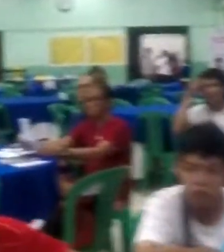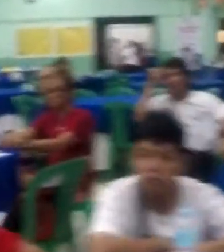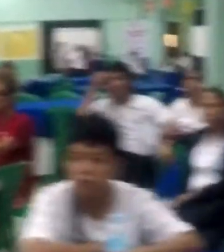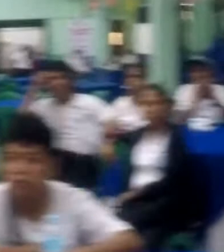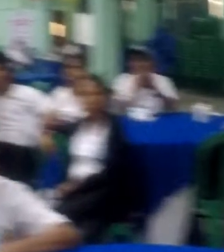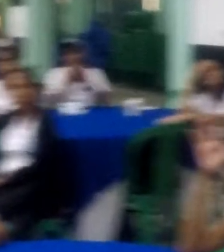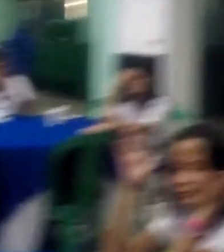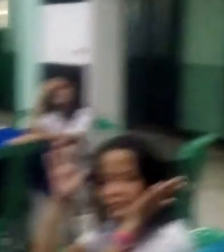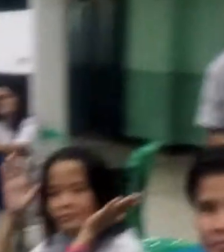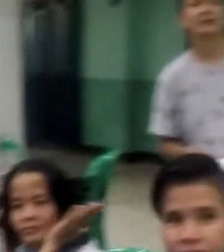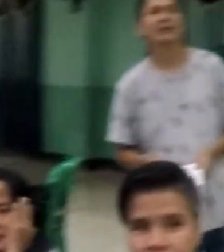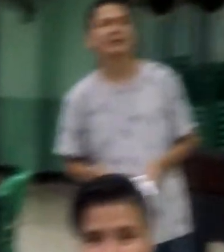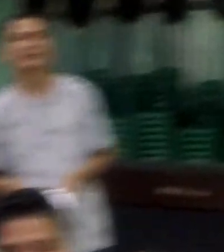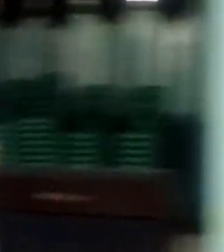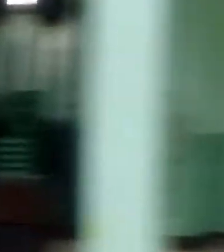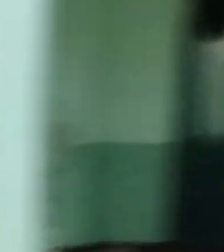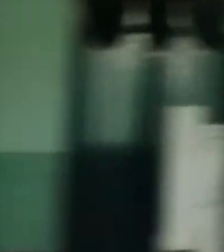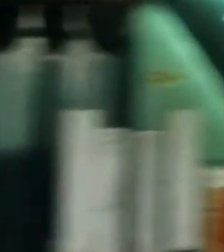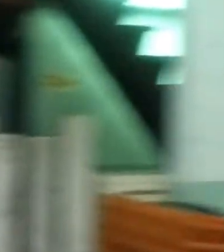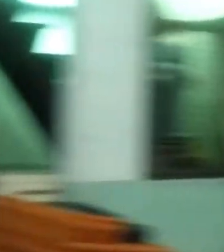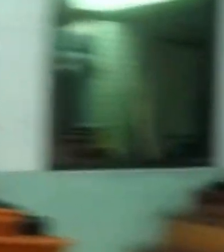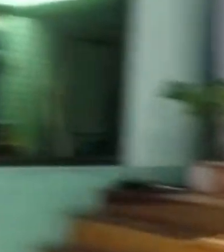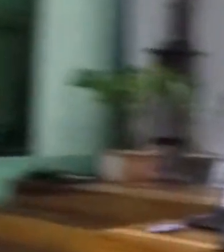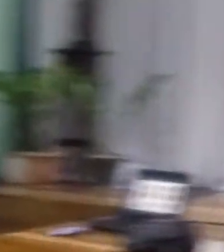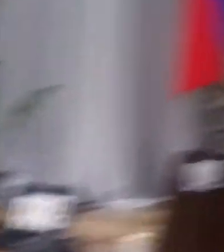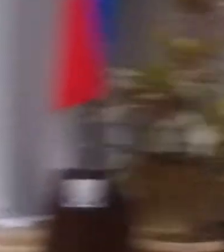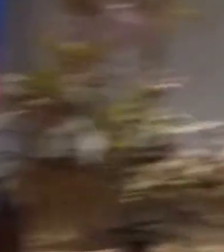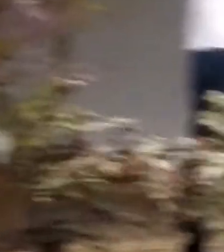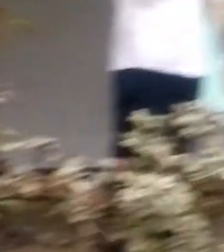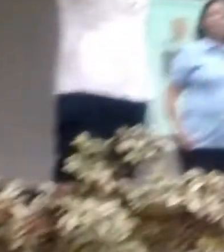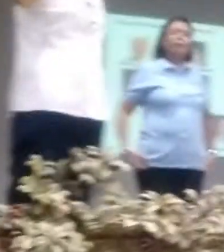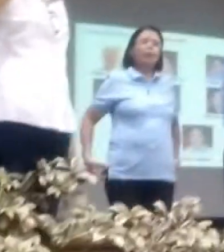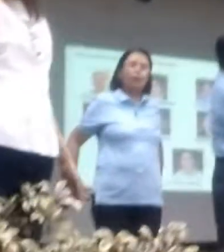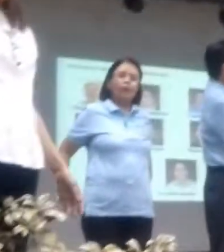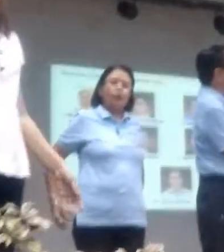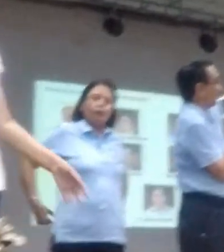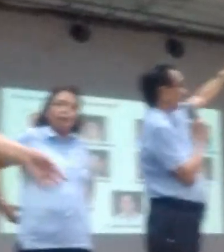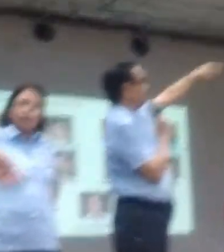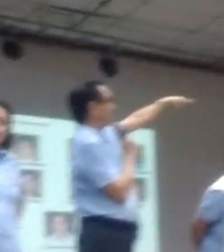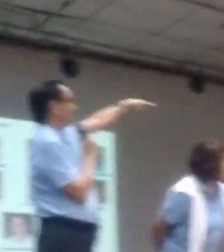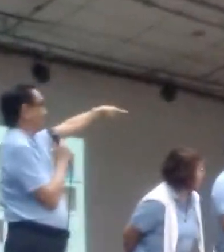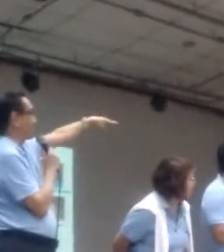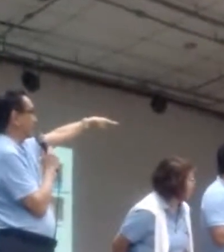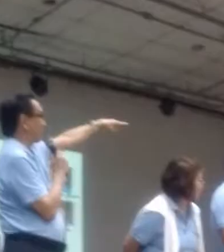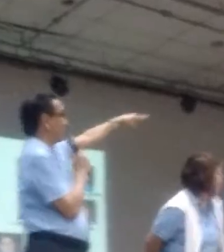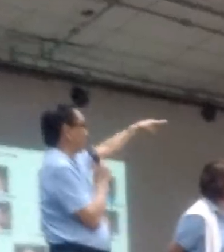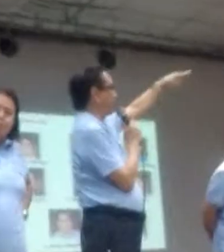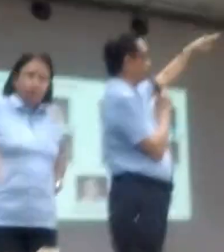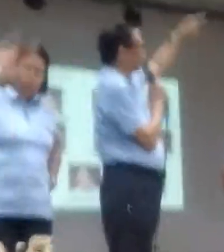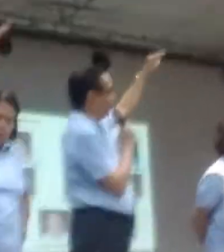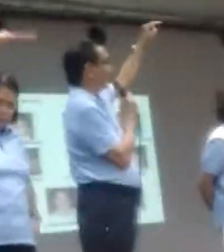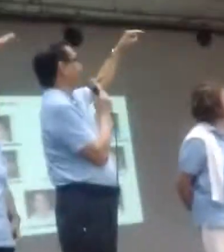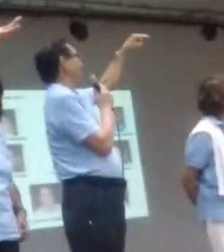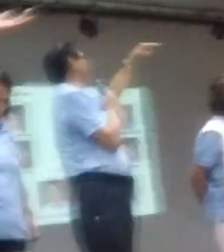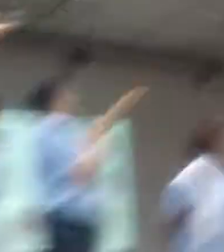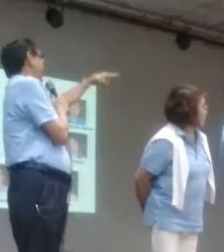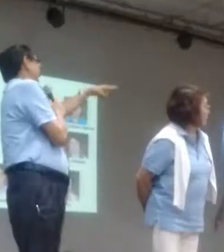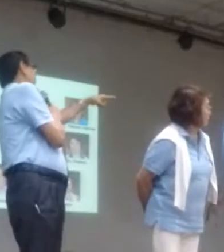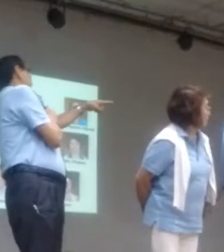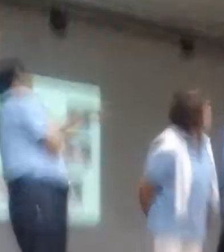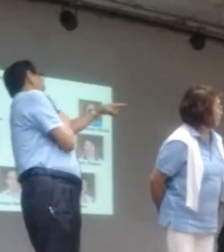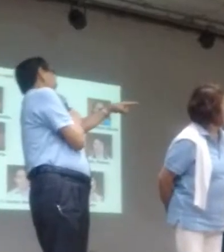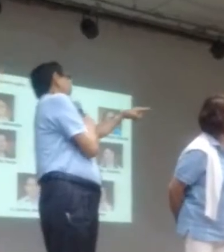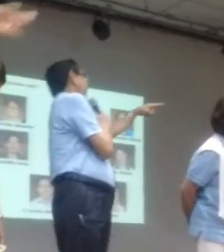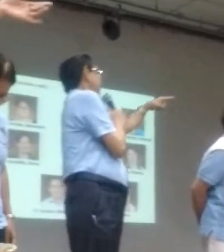Danny Banyas, okay? Then Salma Gormez, then Alex Gabay,